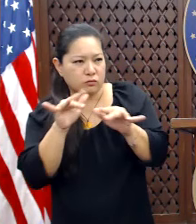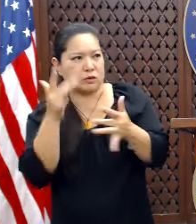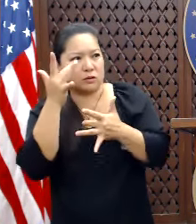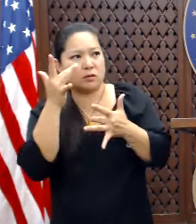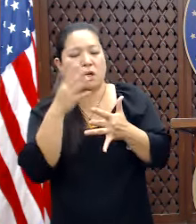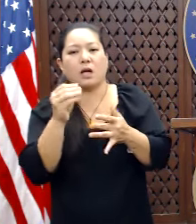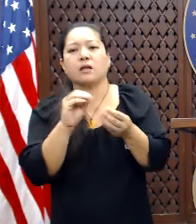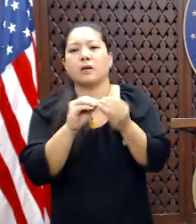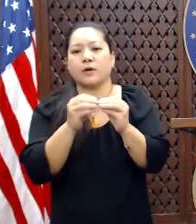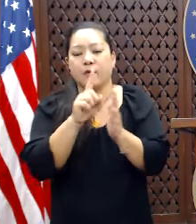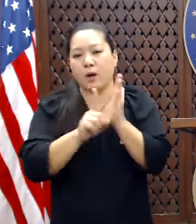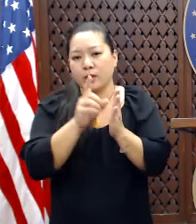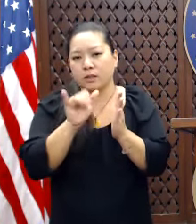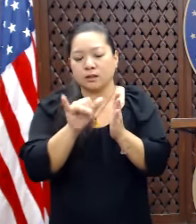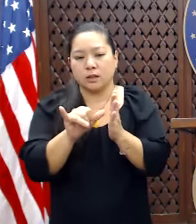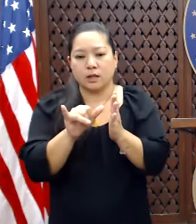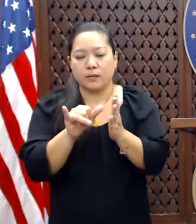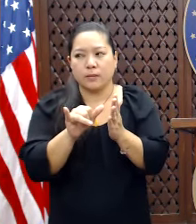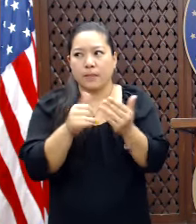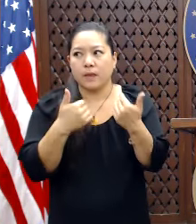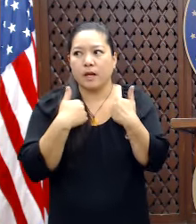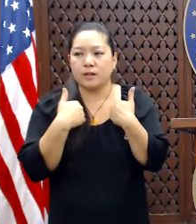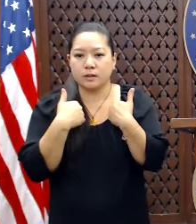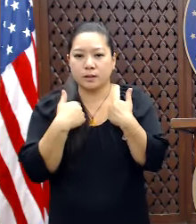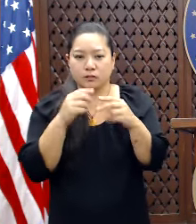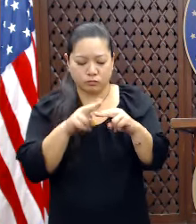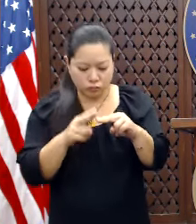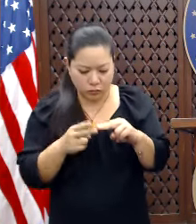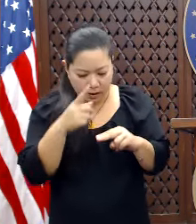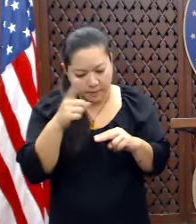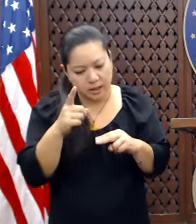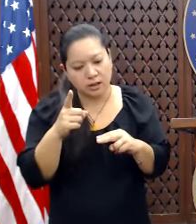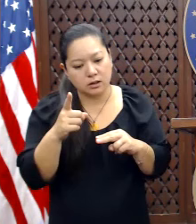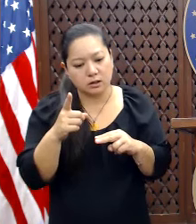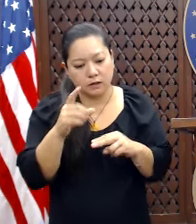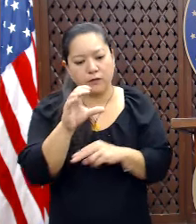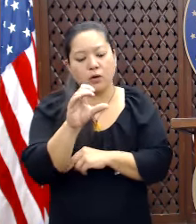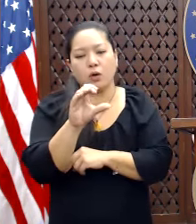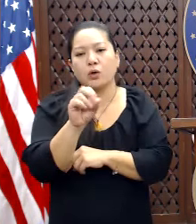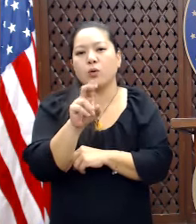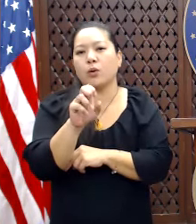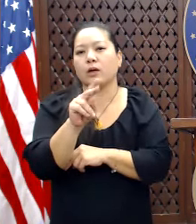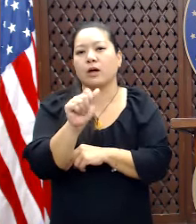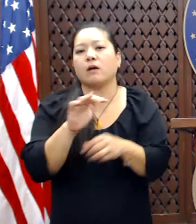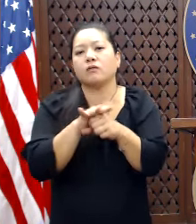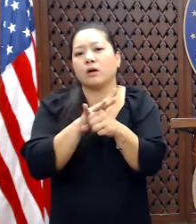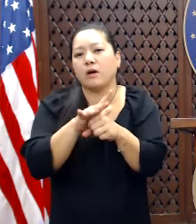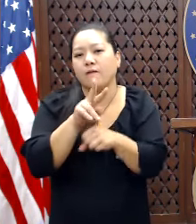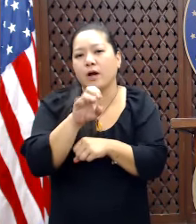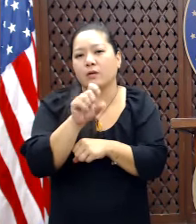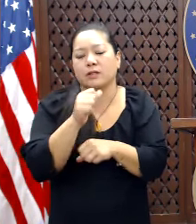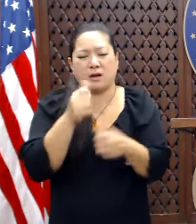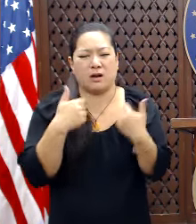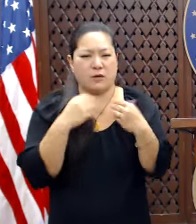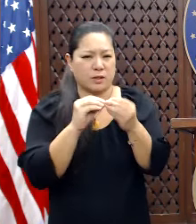number of hours also that has been decreased because of this coronavirus. So I don't really have those numbers right off the